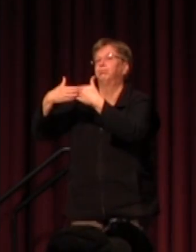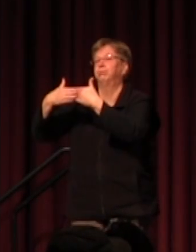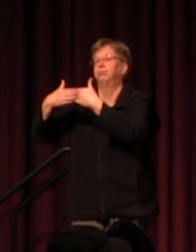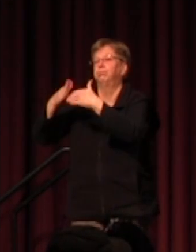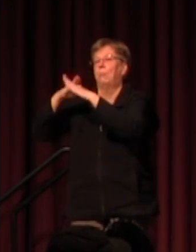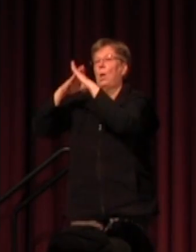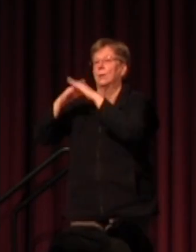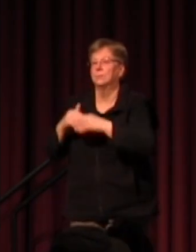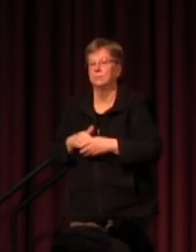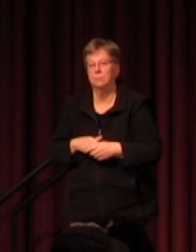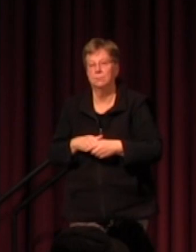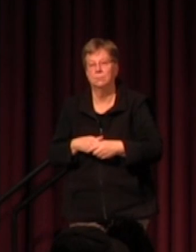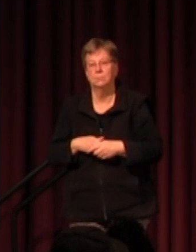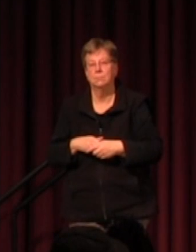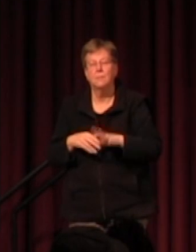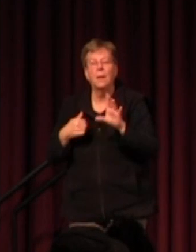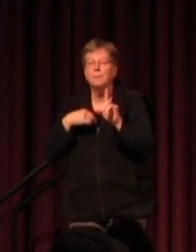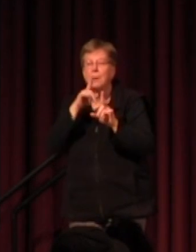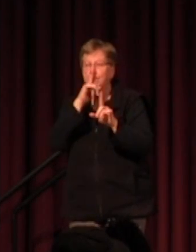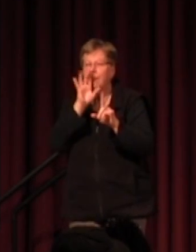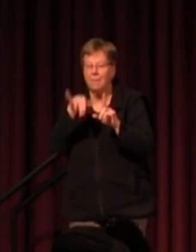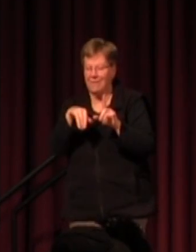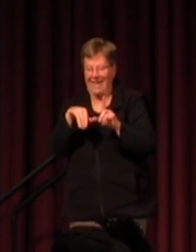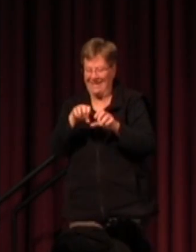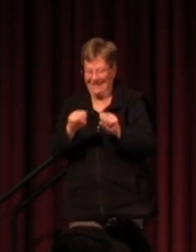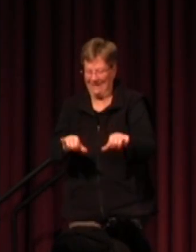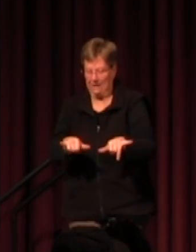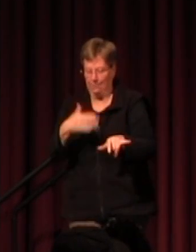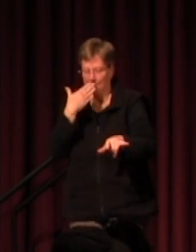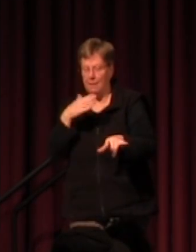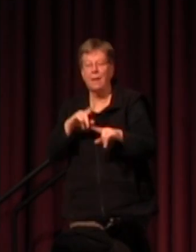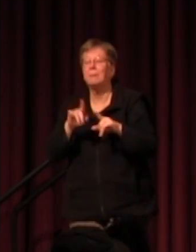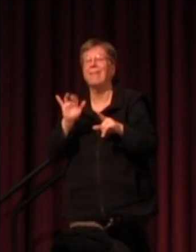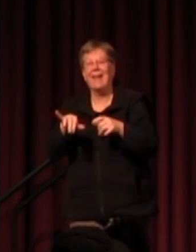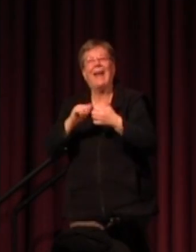Again, I'm not saying that that's inherently bad, I'm just describing the way that systems function.